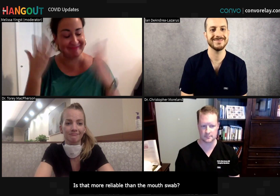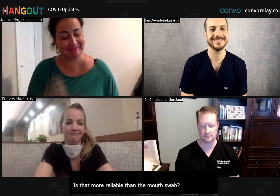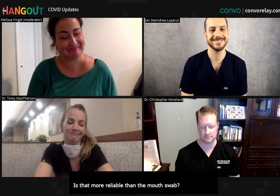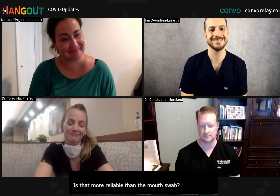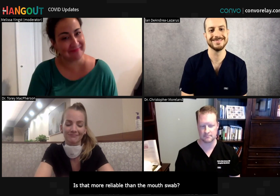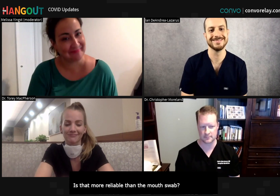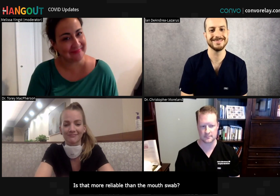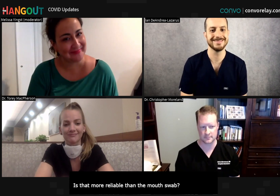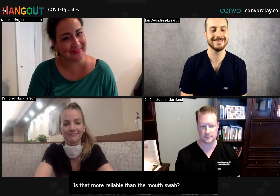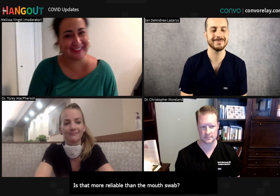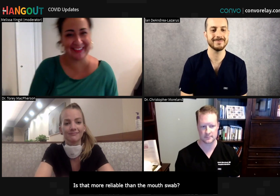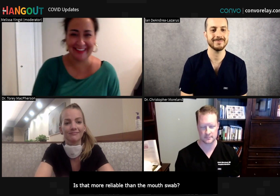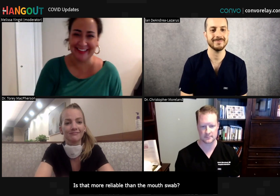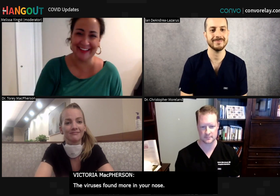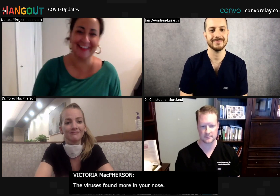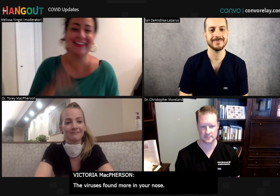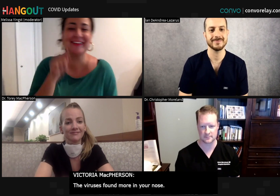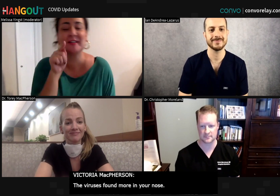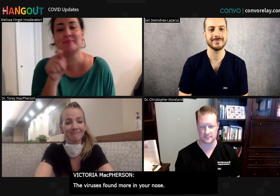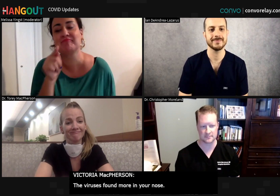Okay, well, that's a simple answer there.